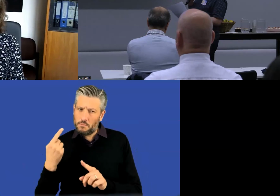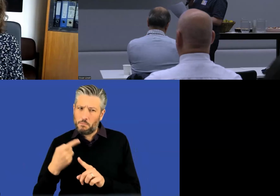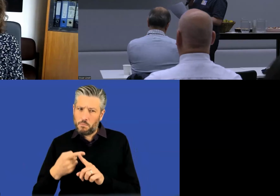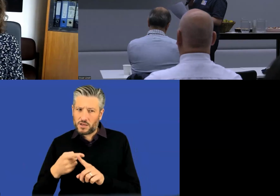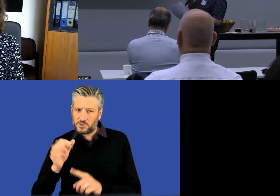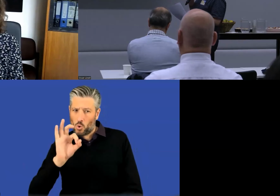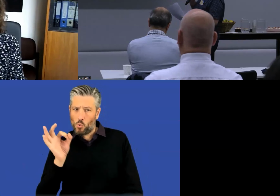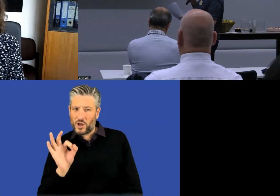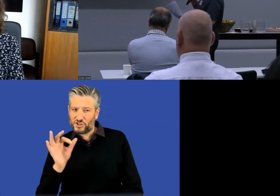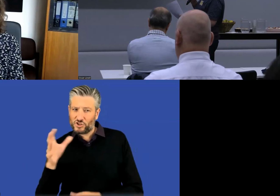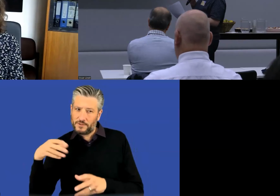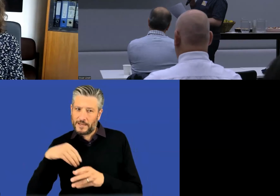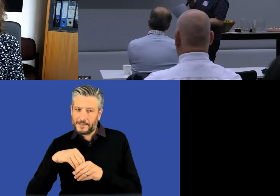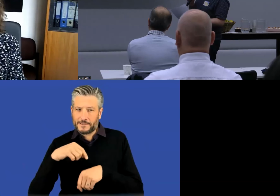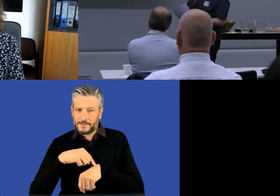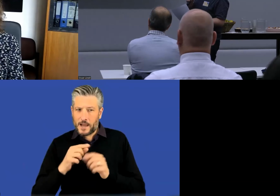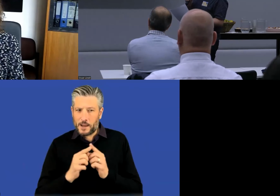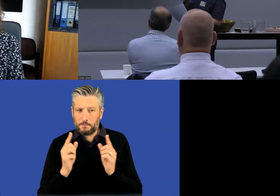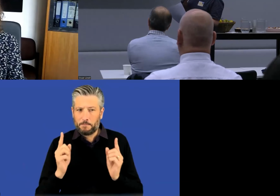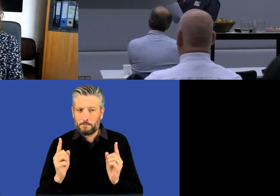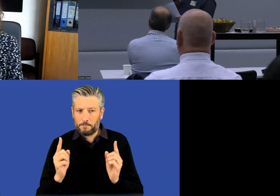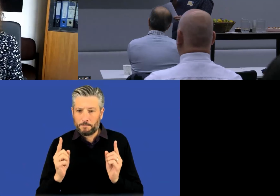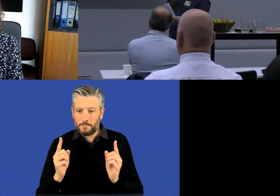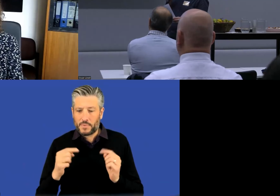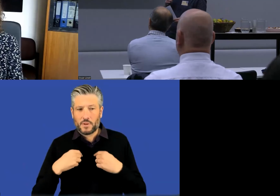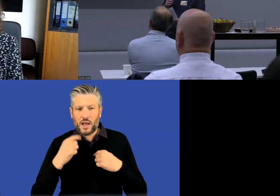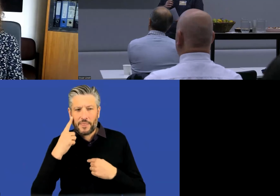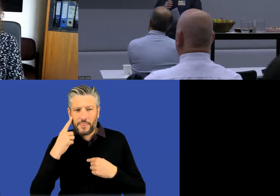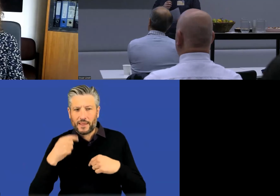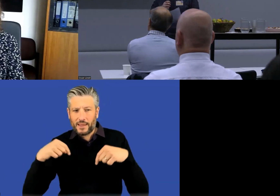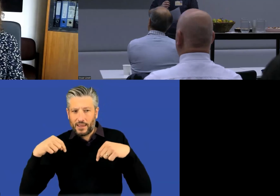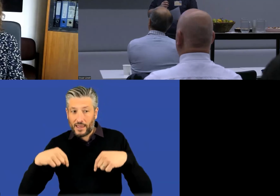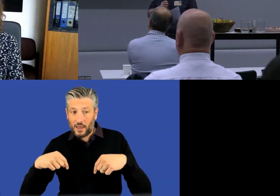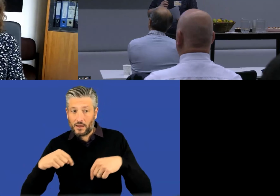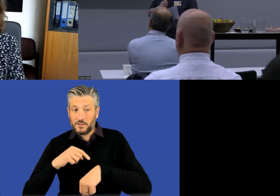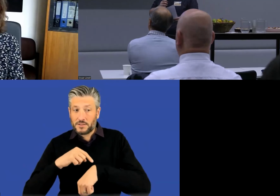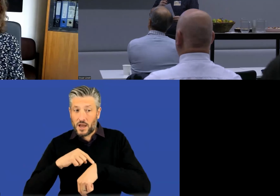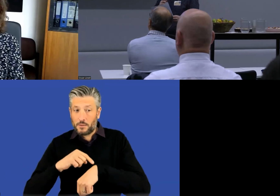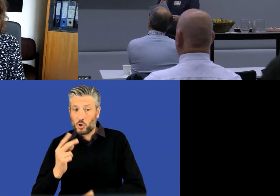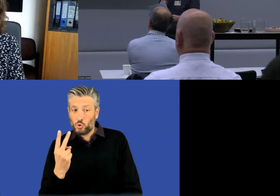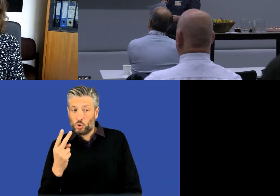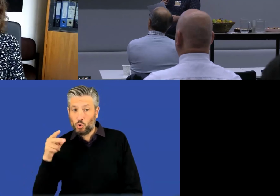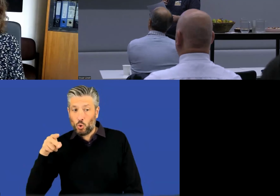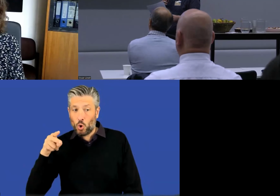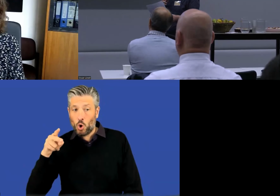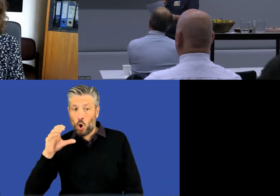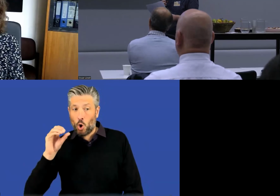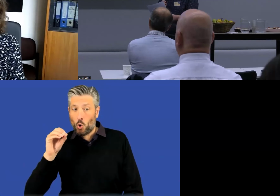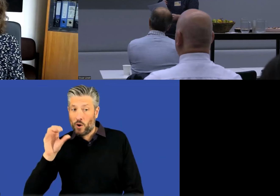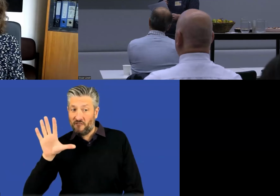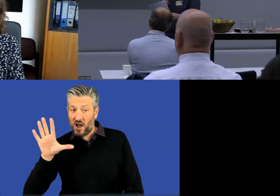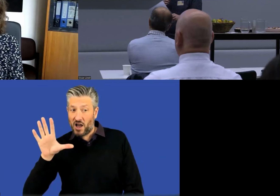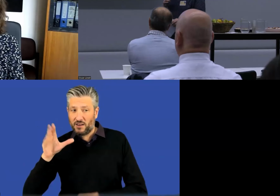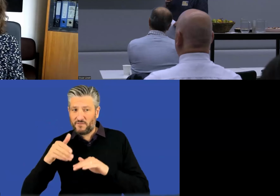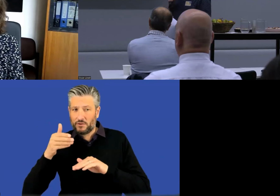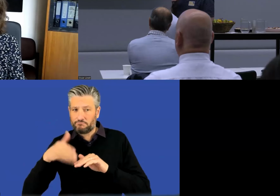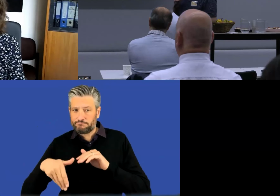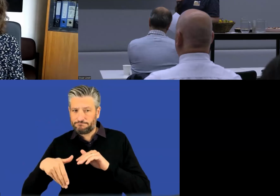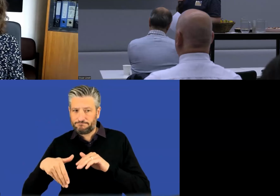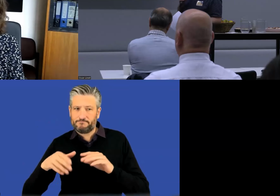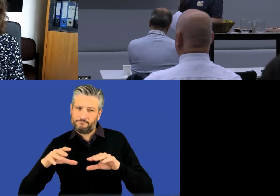to 2 here, I'm not sure where you're presenting from, then I'm afraid we will have to stop at that point. So I